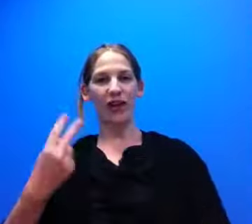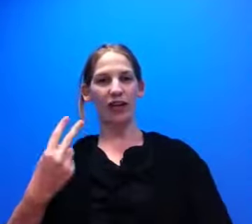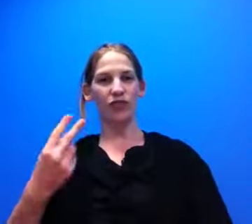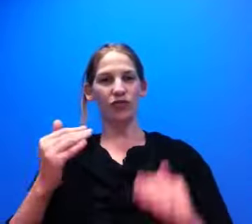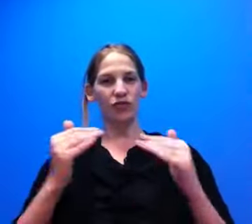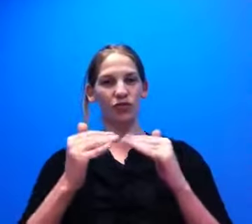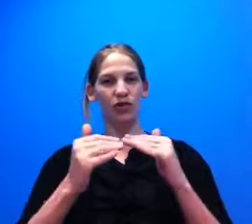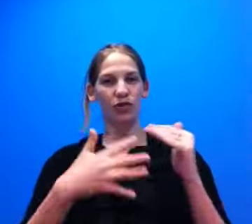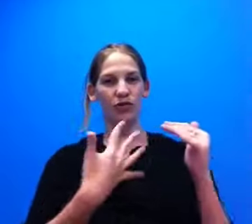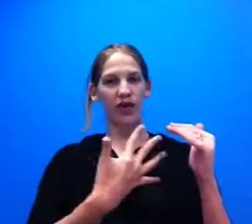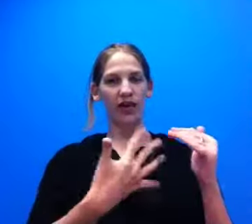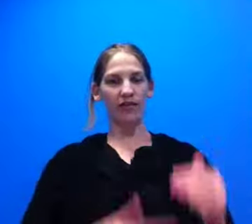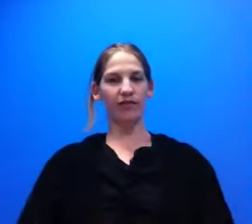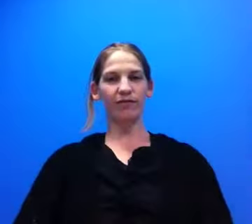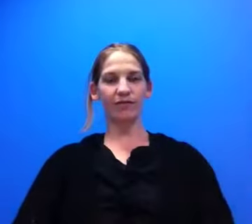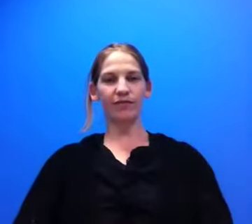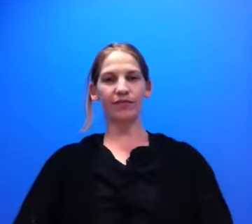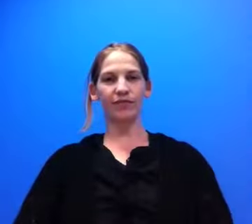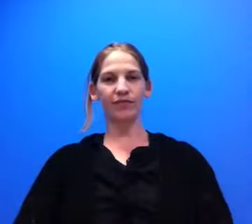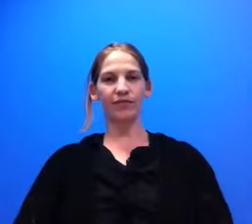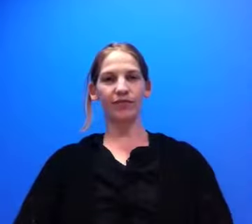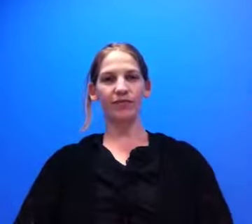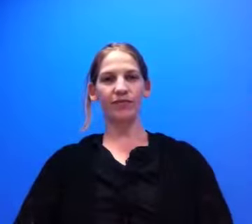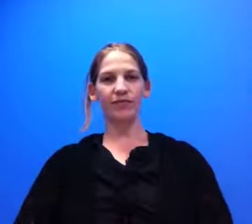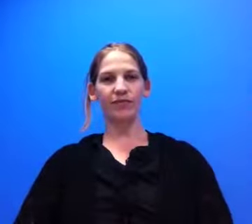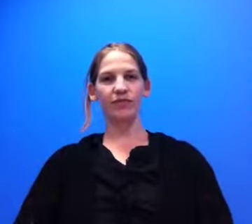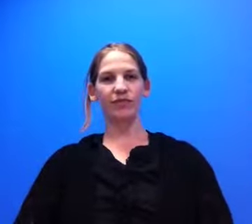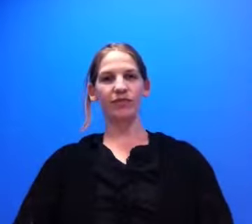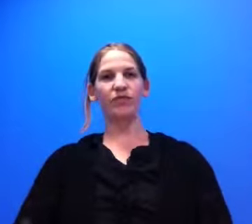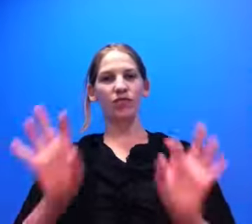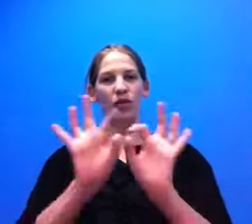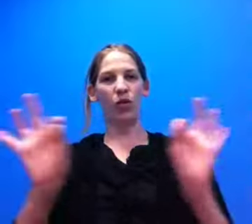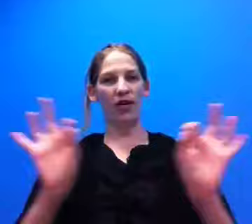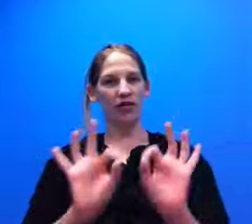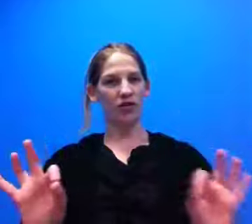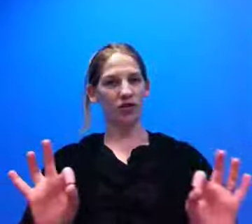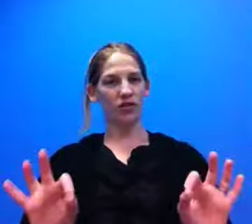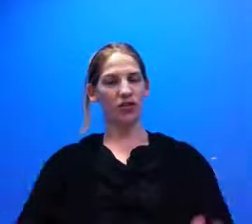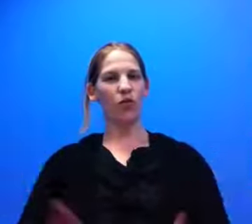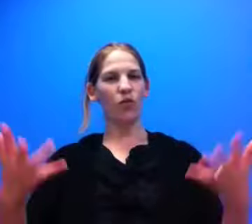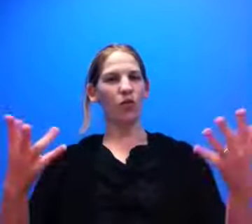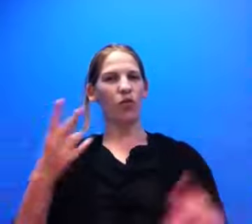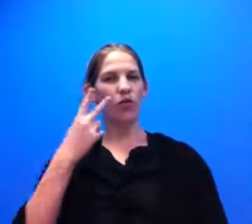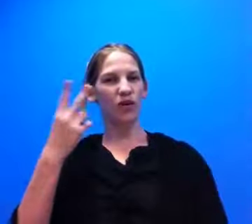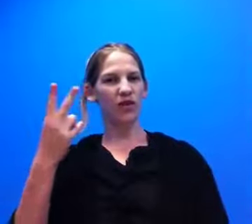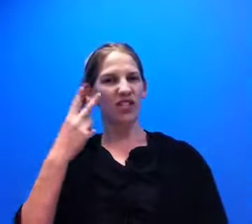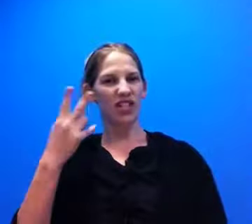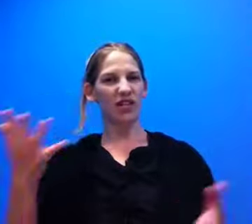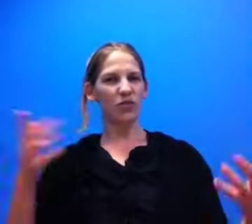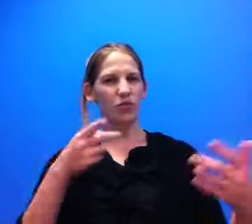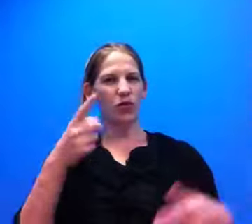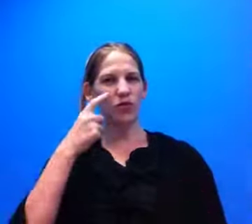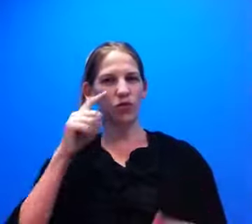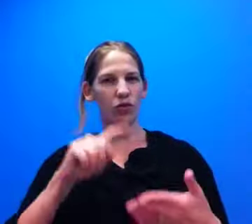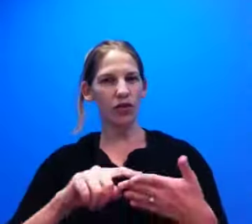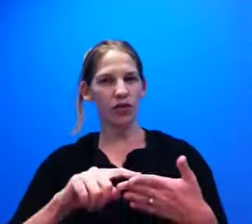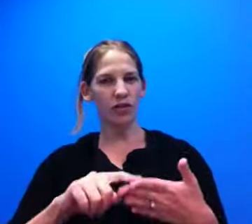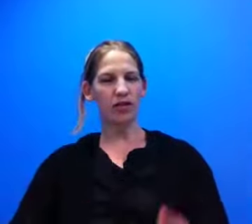here? I mean, go ahead and tell me what you're seeing with those two equations there. Well, if you add a